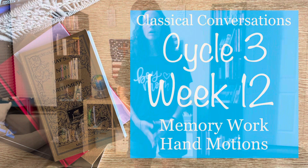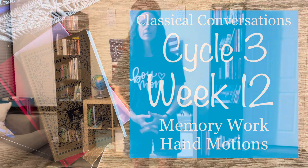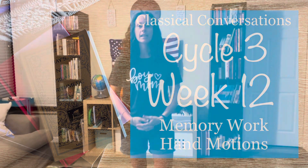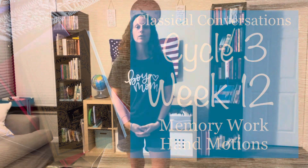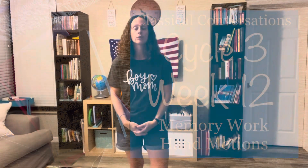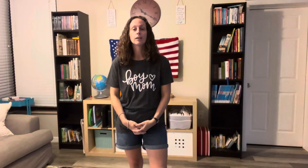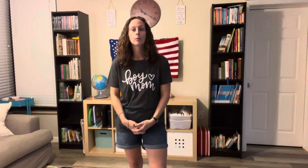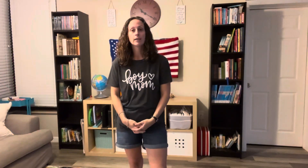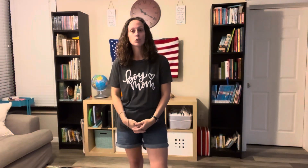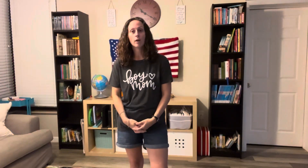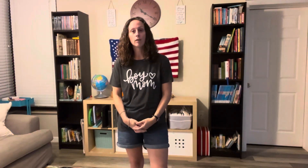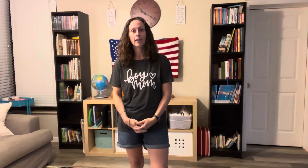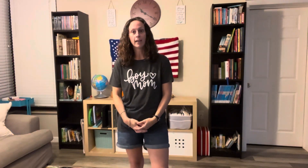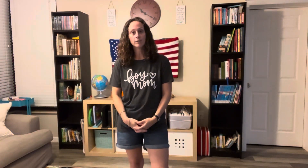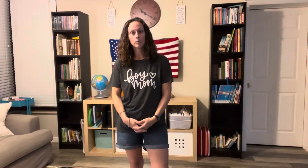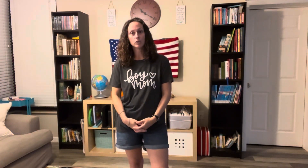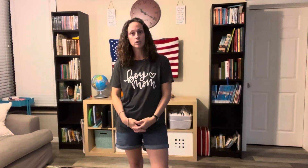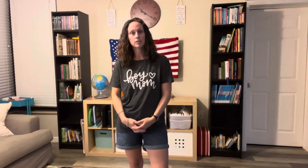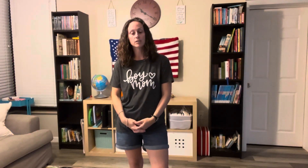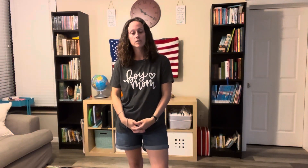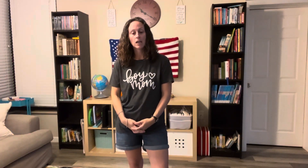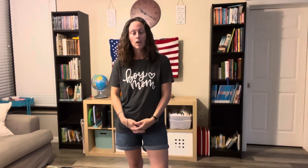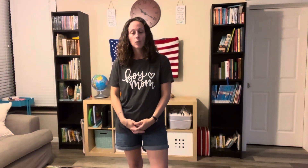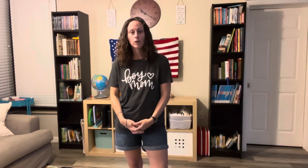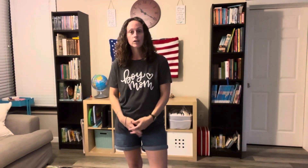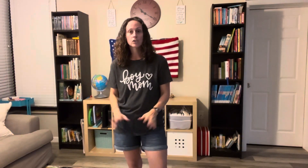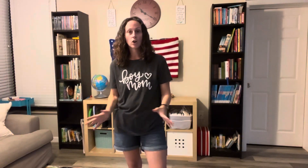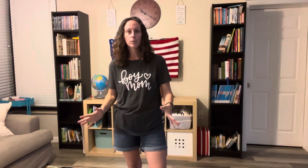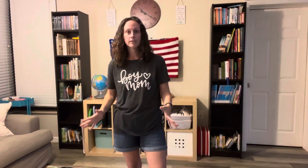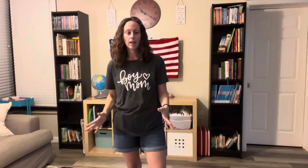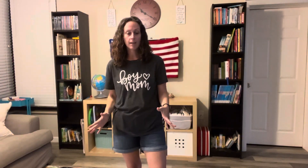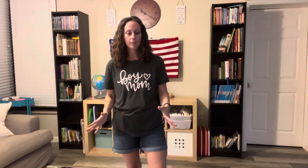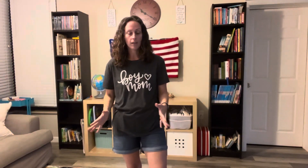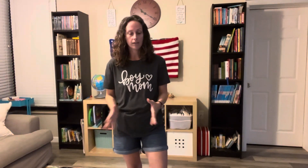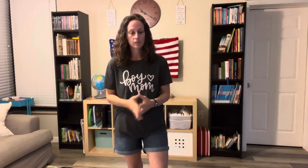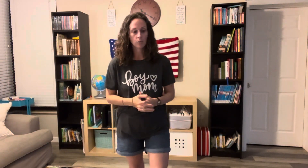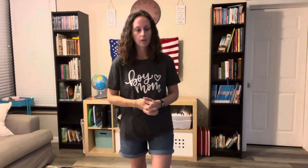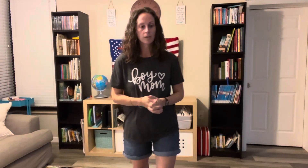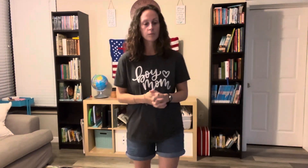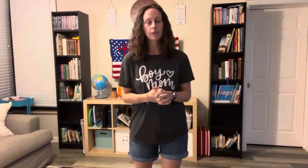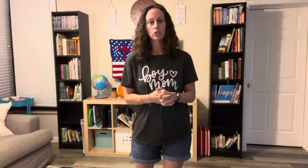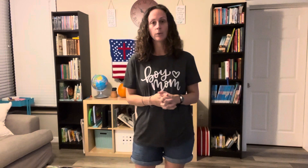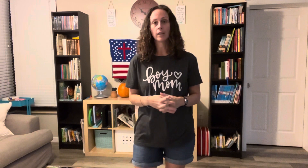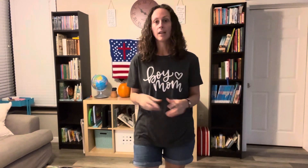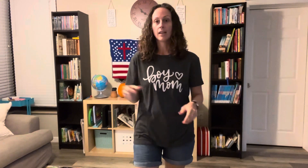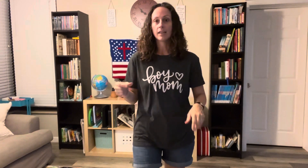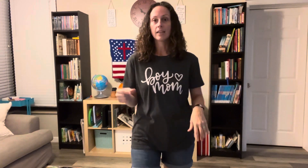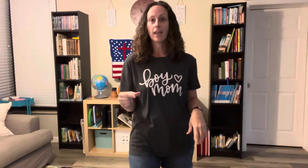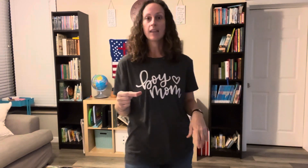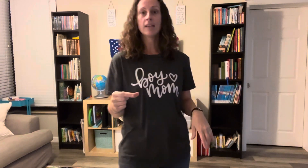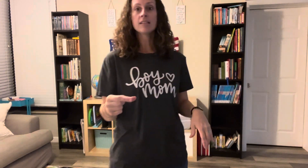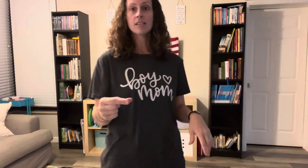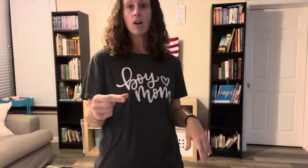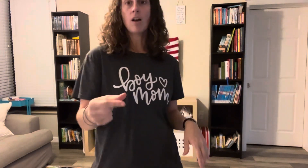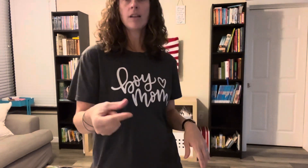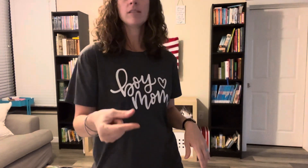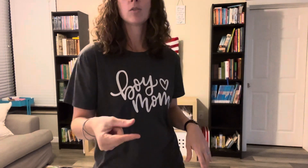Welcome to cycle 3, week 12, hand motions. We're going to start with timelines. So we're going to be doing Genghis Khan. So we're